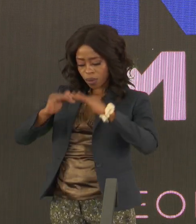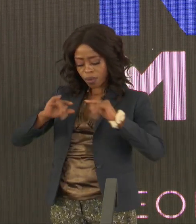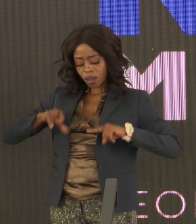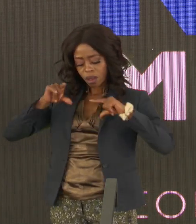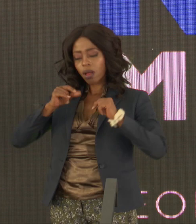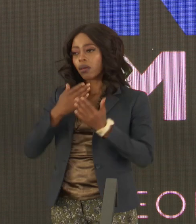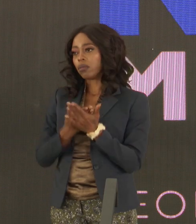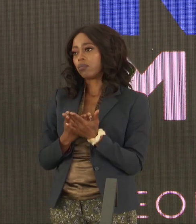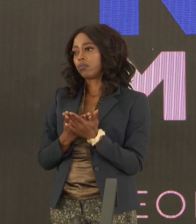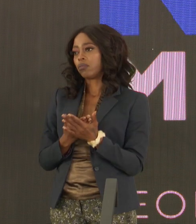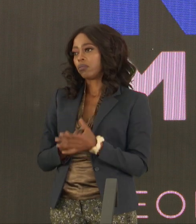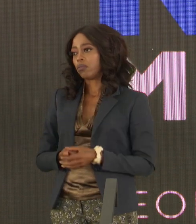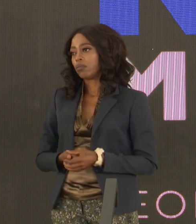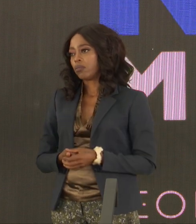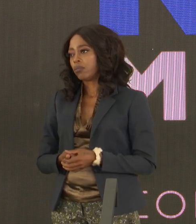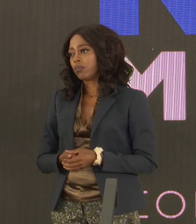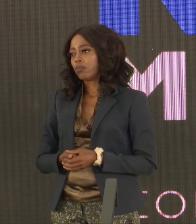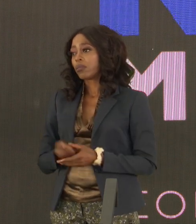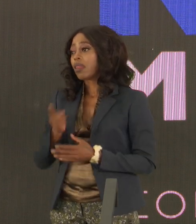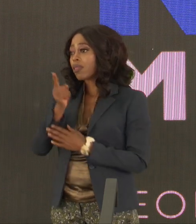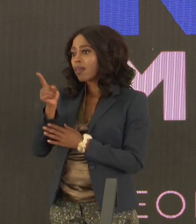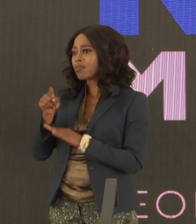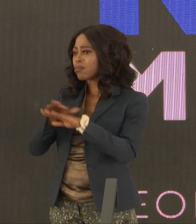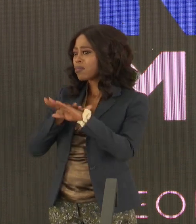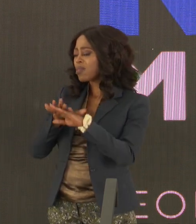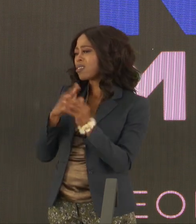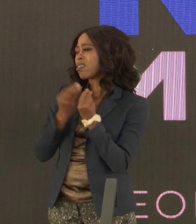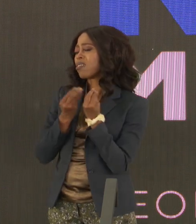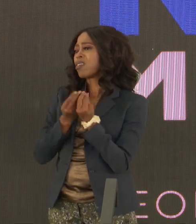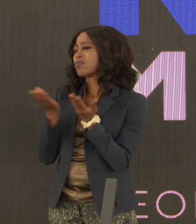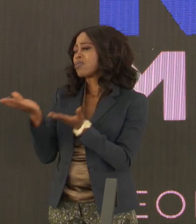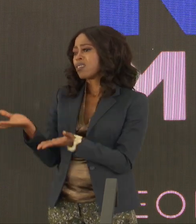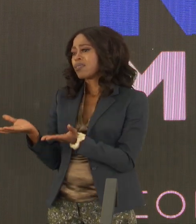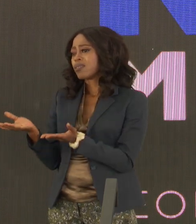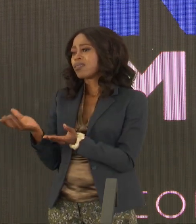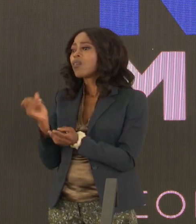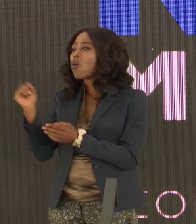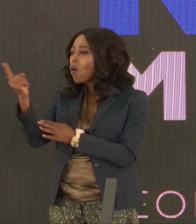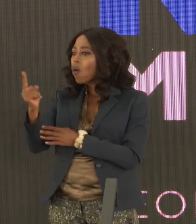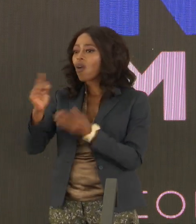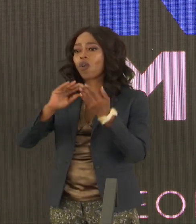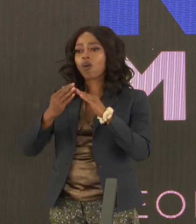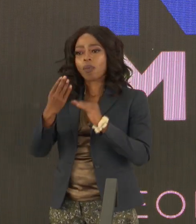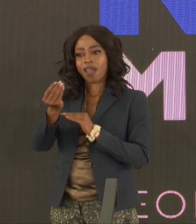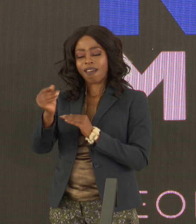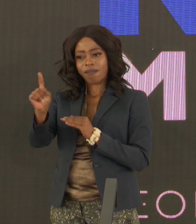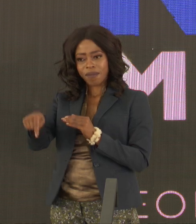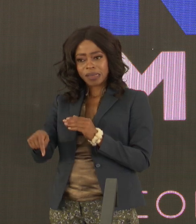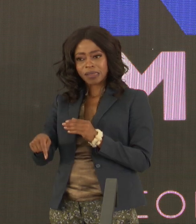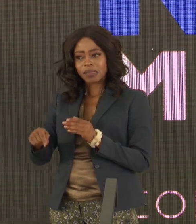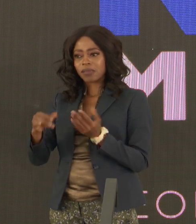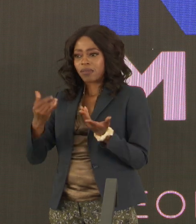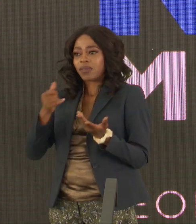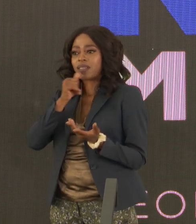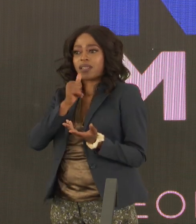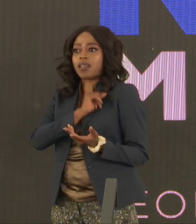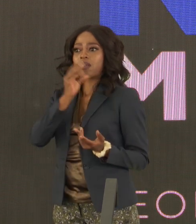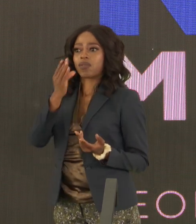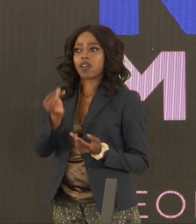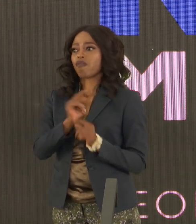together. These are basic things that every community must have. They are not privileges.